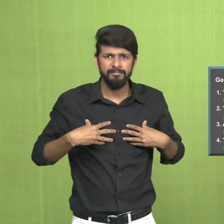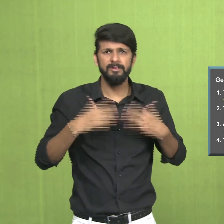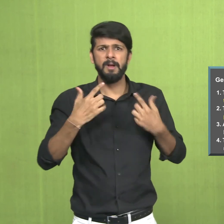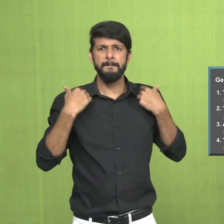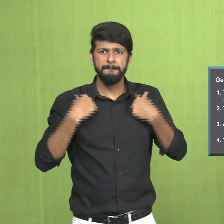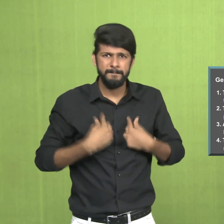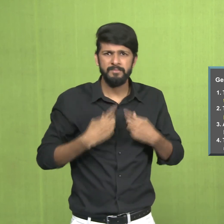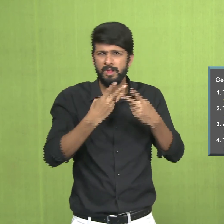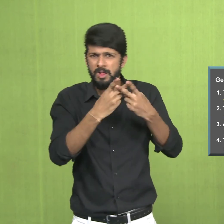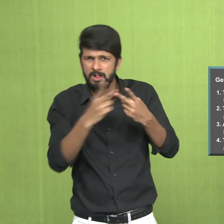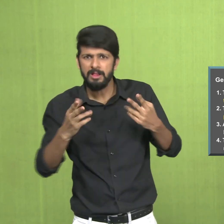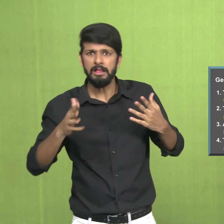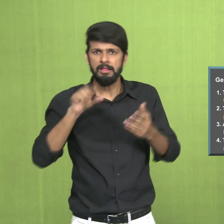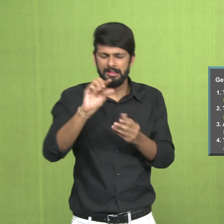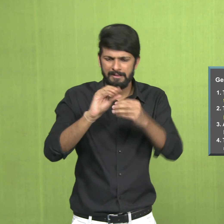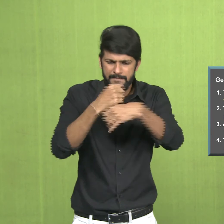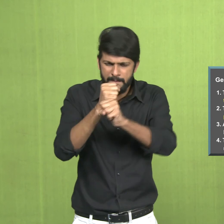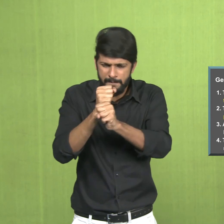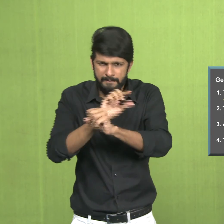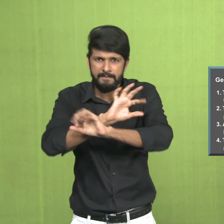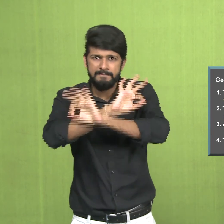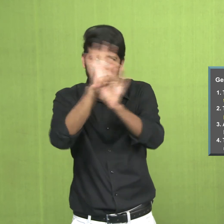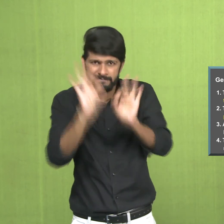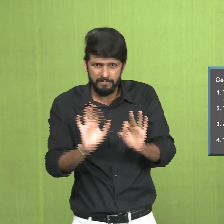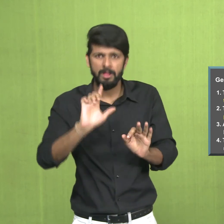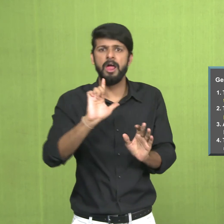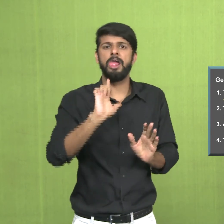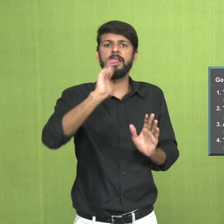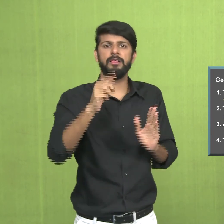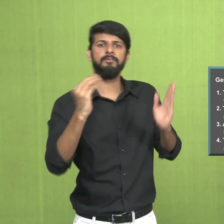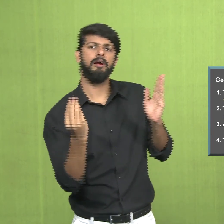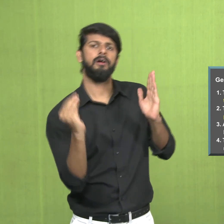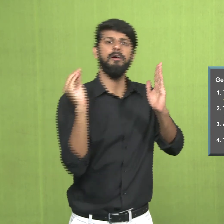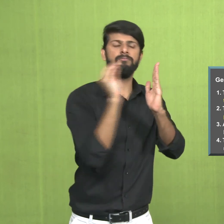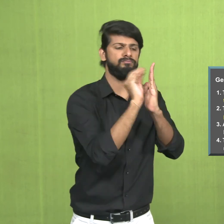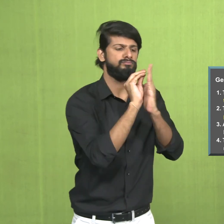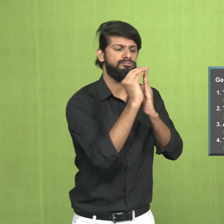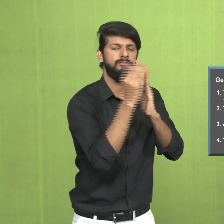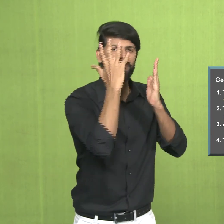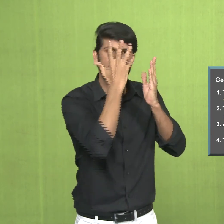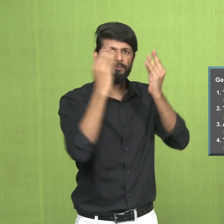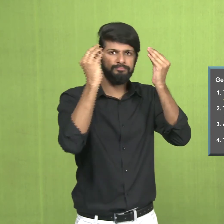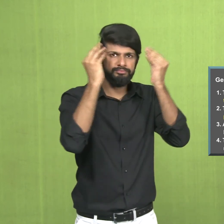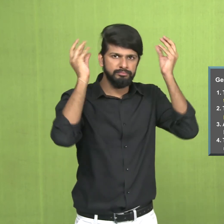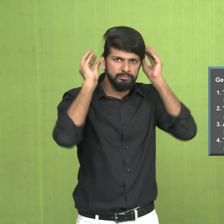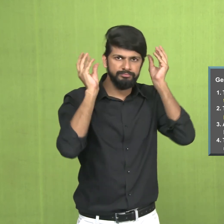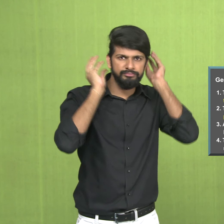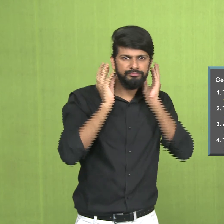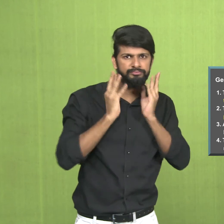figure using pellets and rolls of clay. So, first they would make the model and then these additional parts like the eyes,